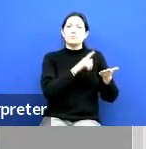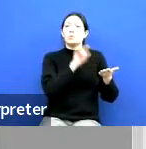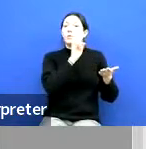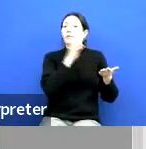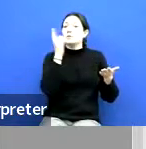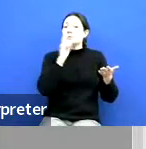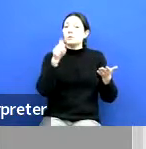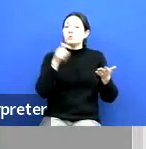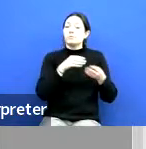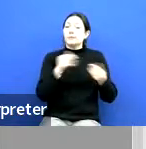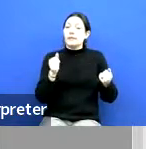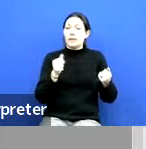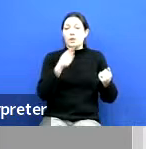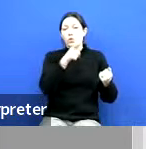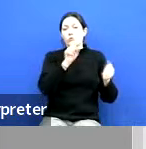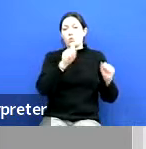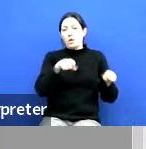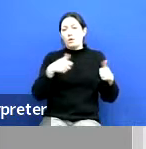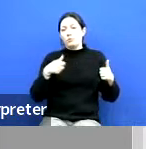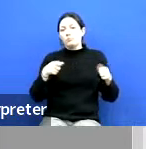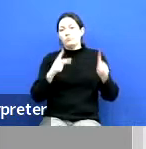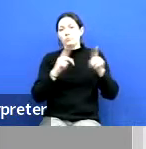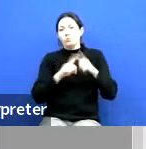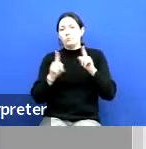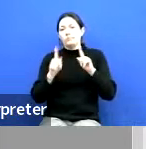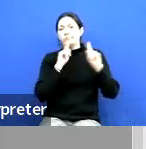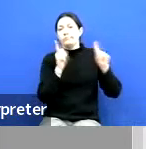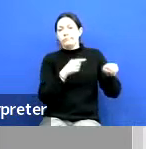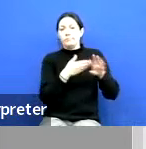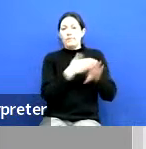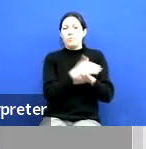be mitigated, you'll have a chance to respond to them before the next meeting.